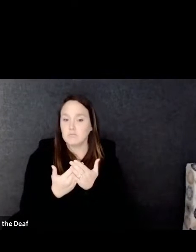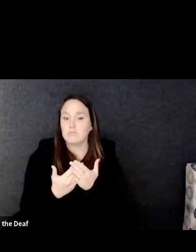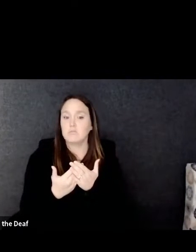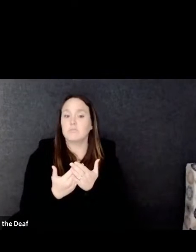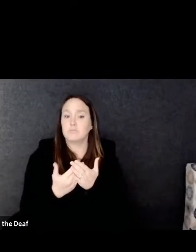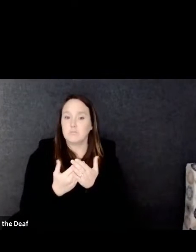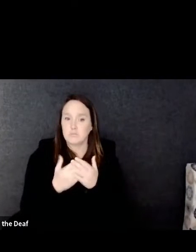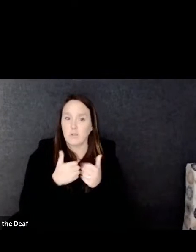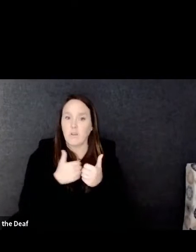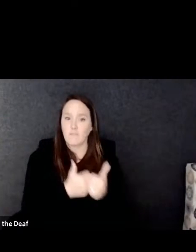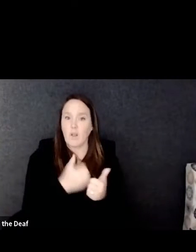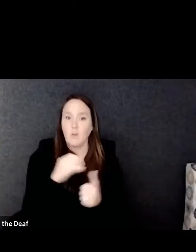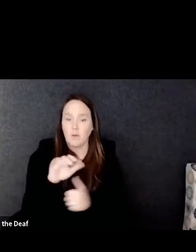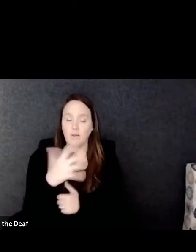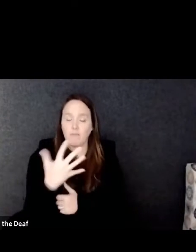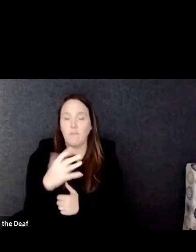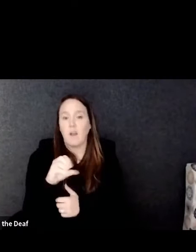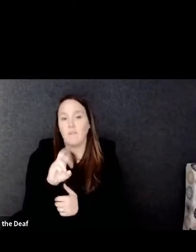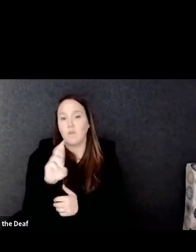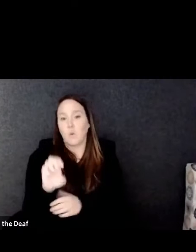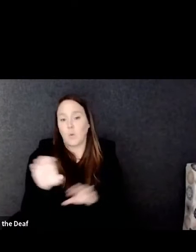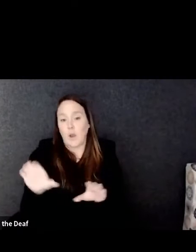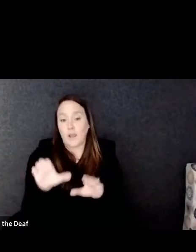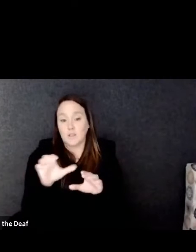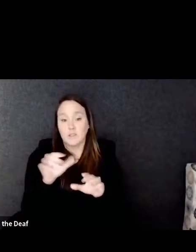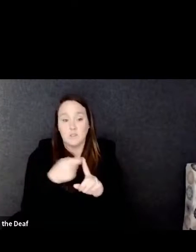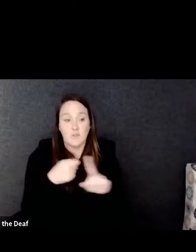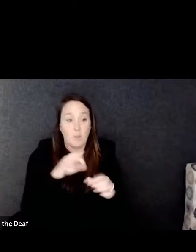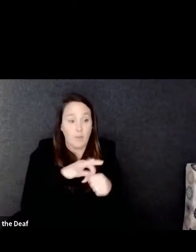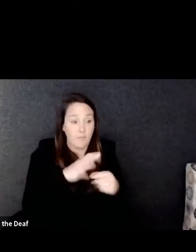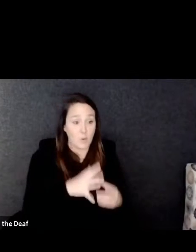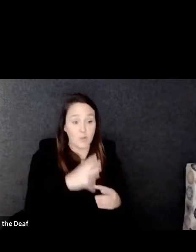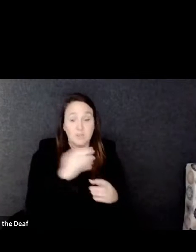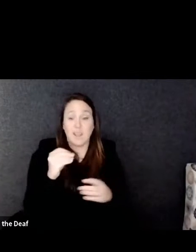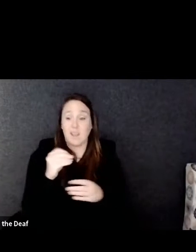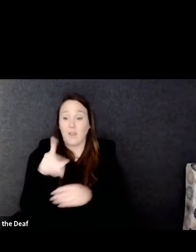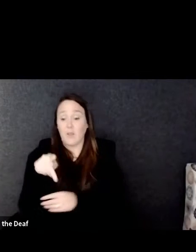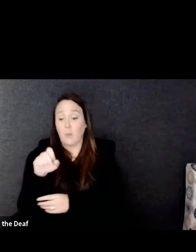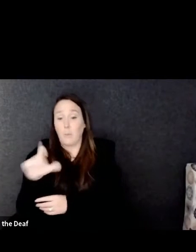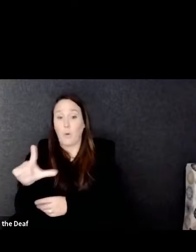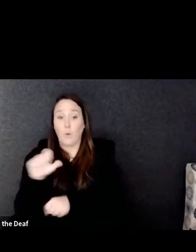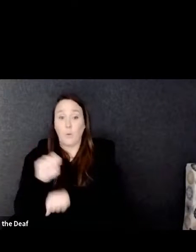allegiance to the 5 core actions by the voters and by the poll workers as well.